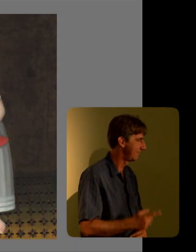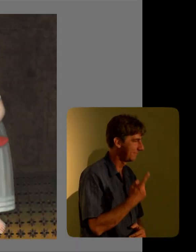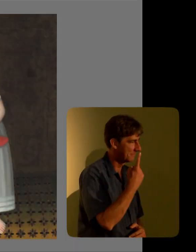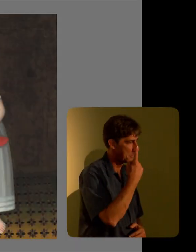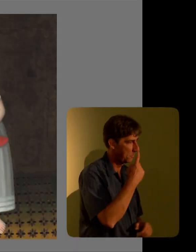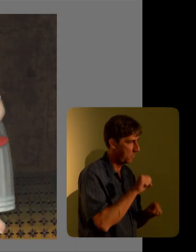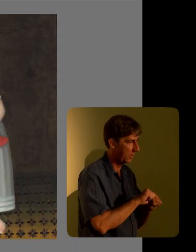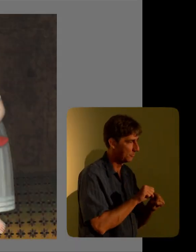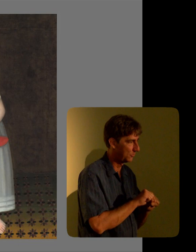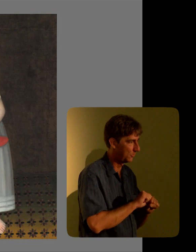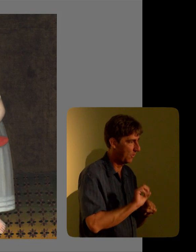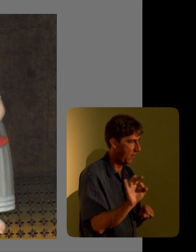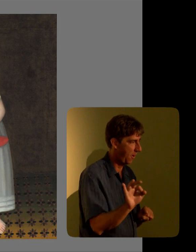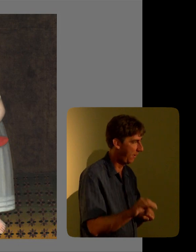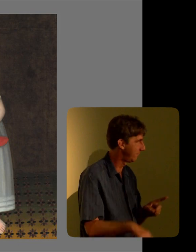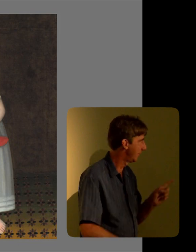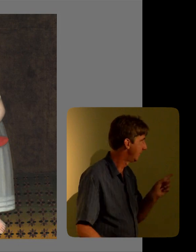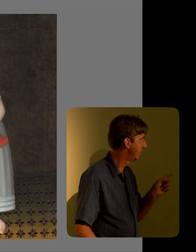Off,